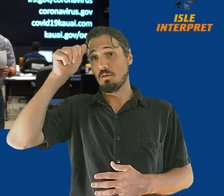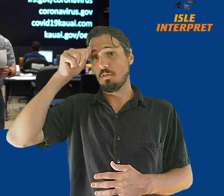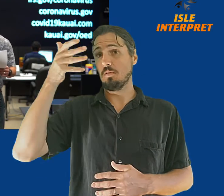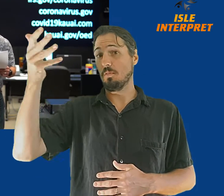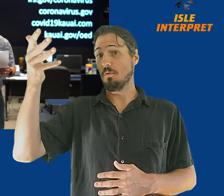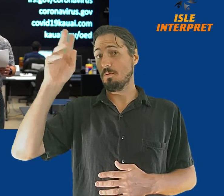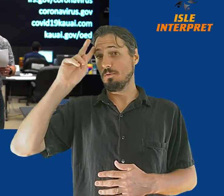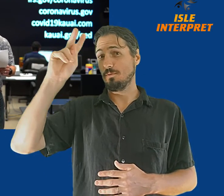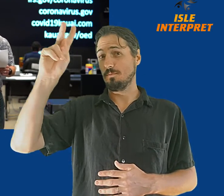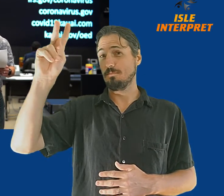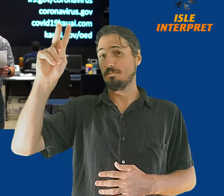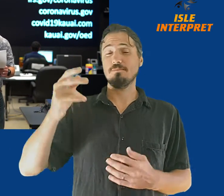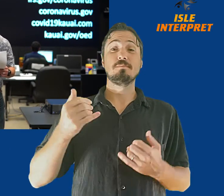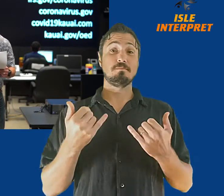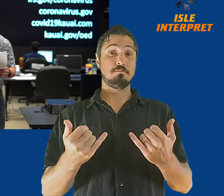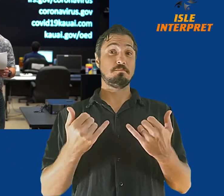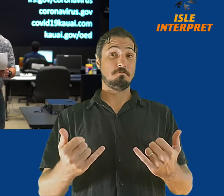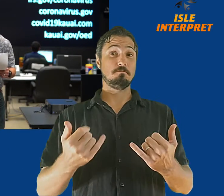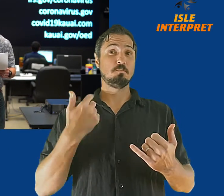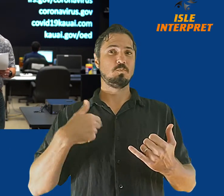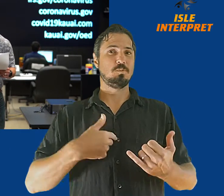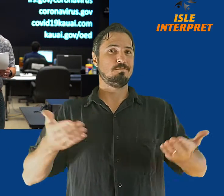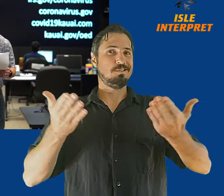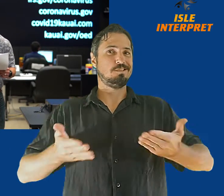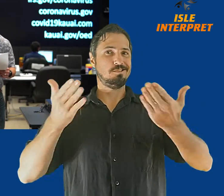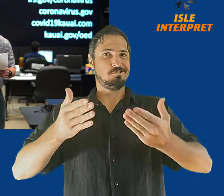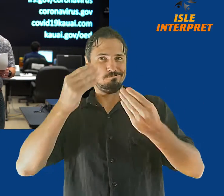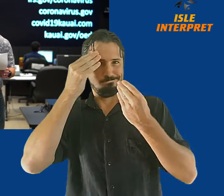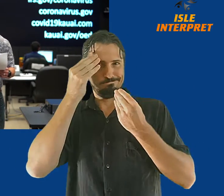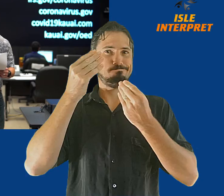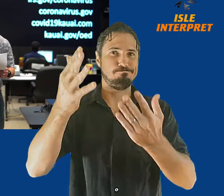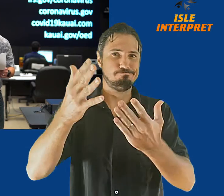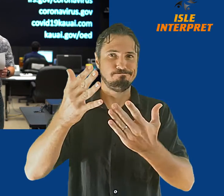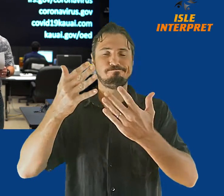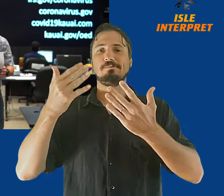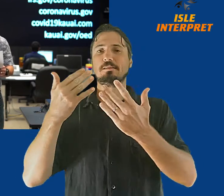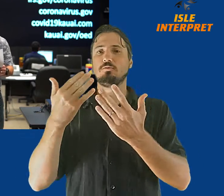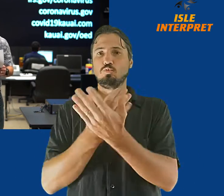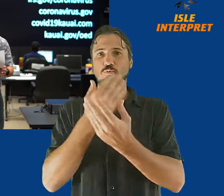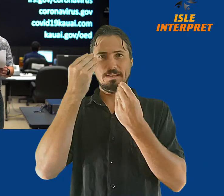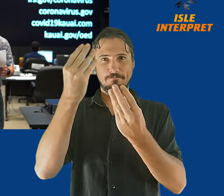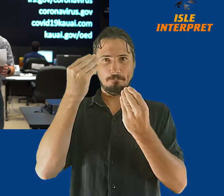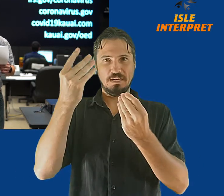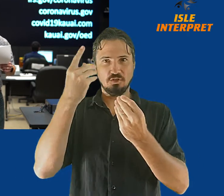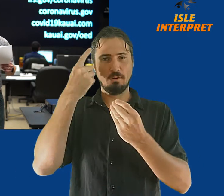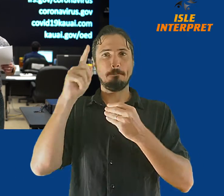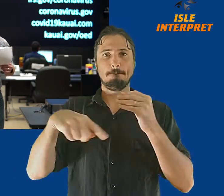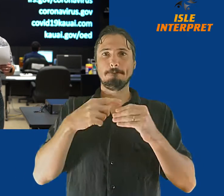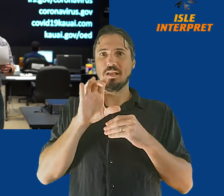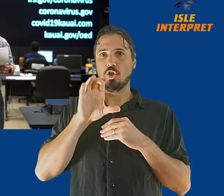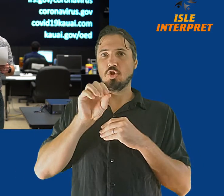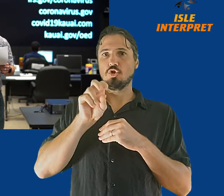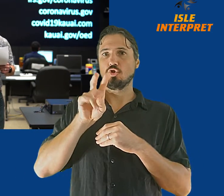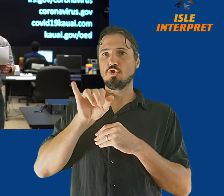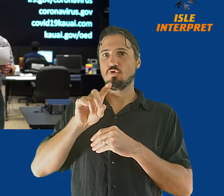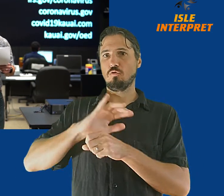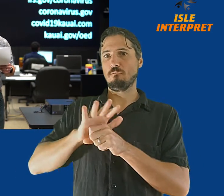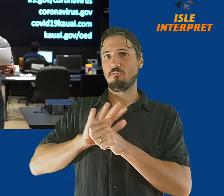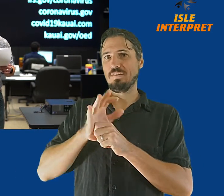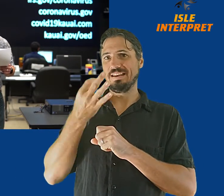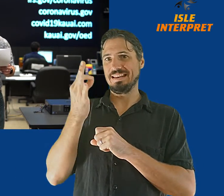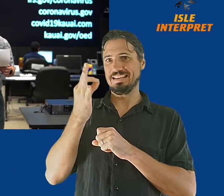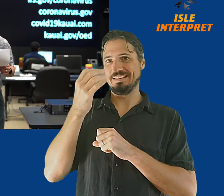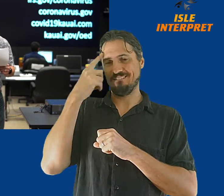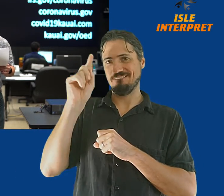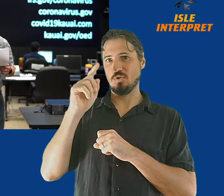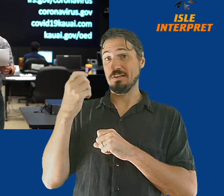Aloha Kauai, here's our daily COVID-19 briefing from Team Kauai for Saturday, April 4th. Our number of total confirmed